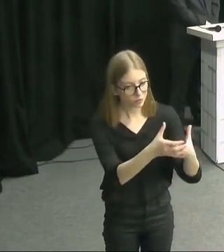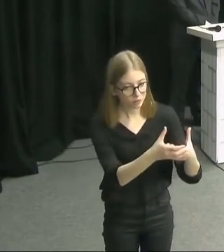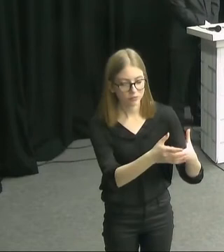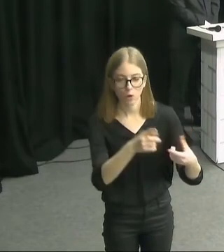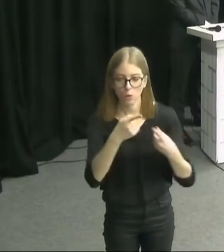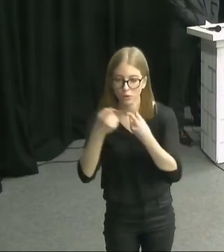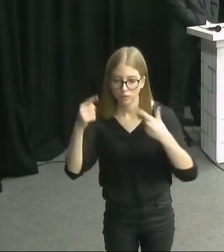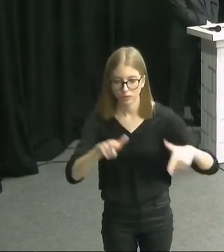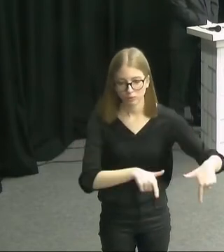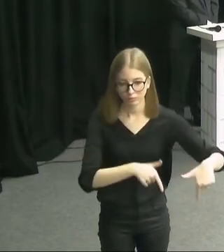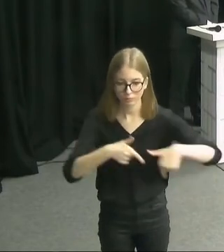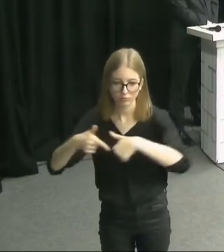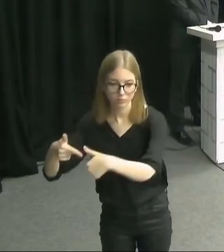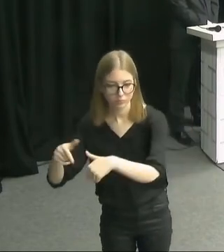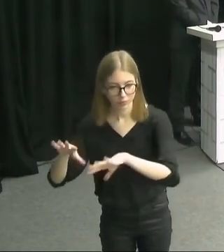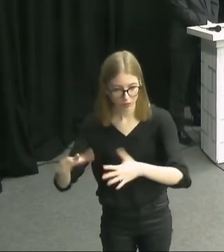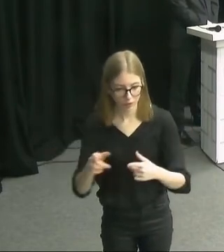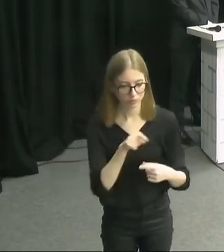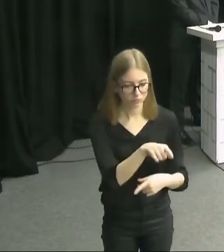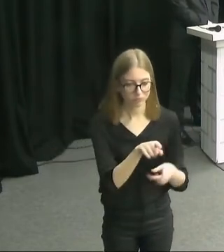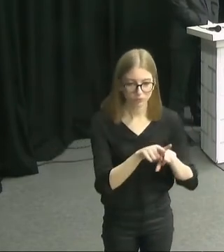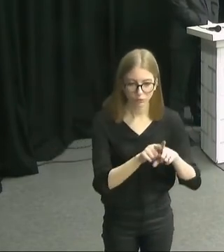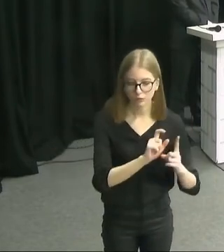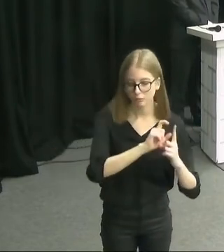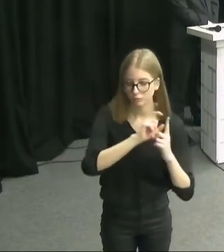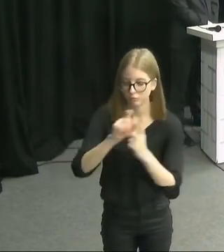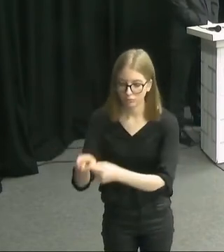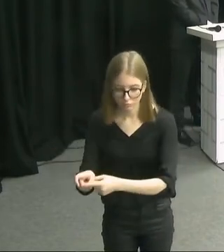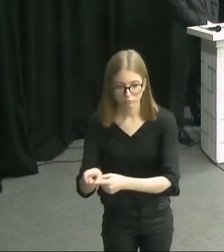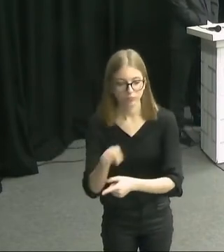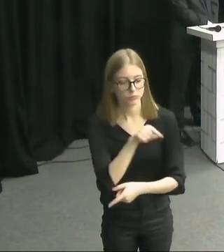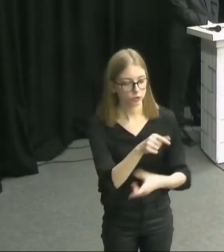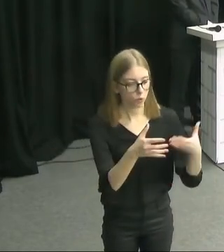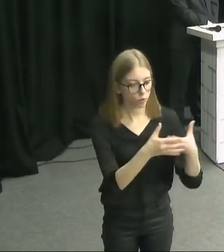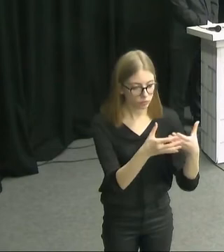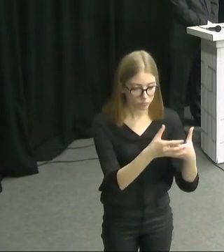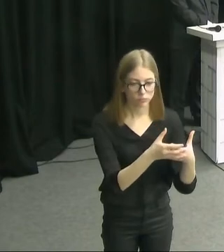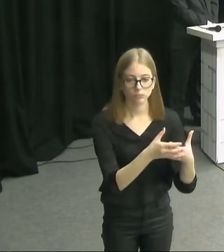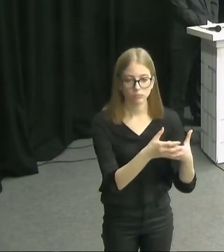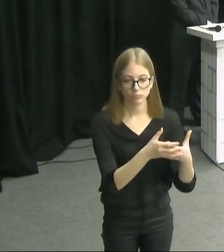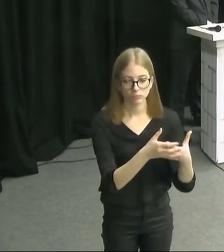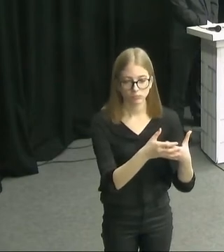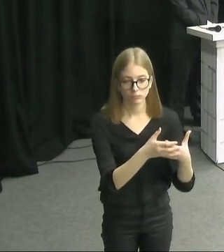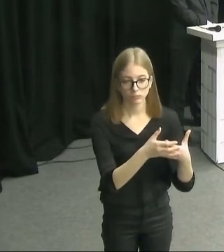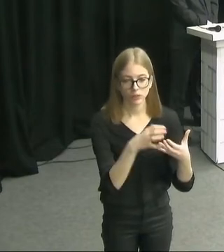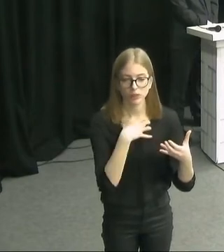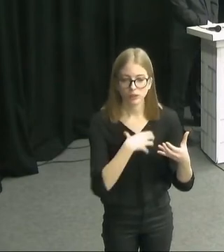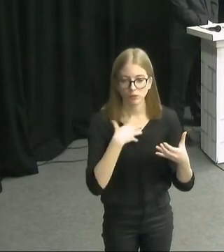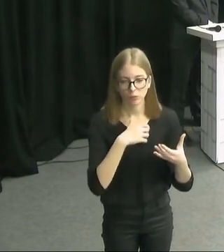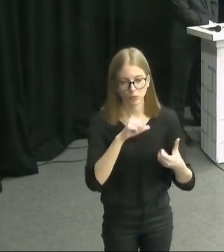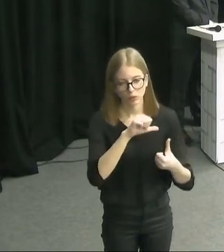to have a right, a lifelong right to learn. Now, lifelong learning isn't the term that we